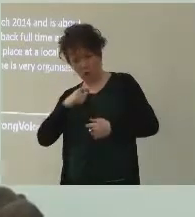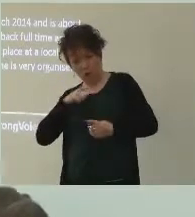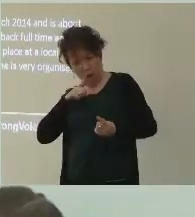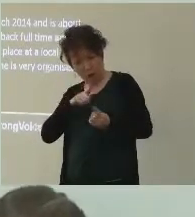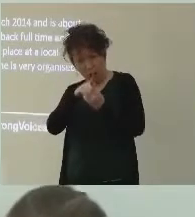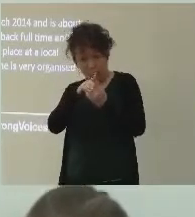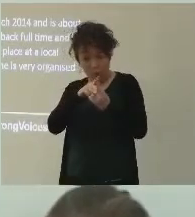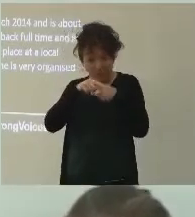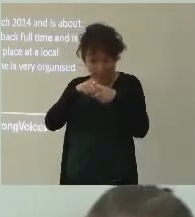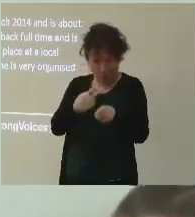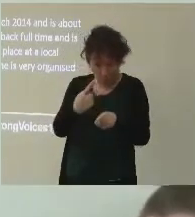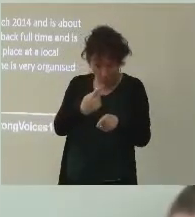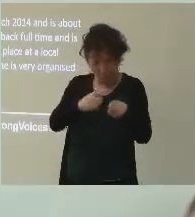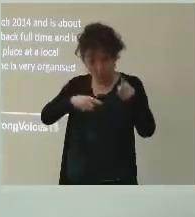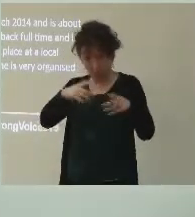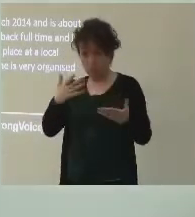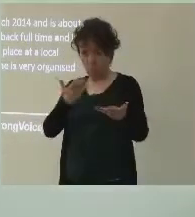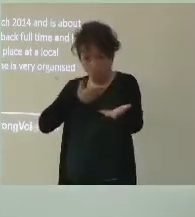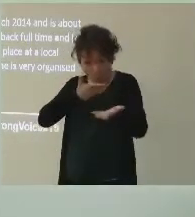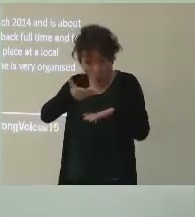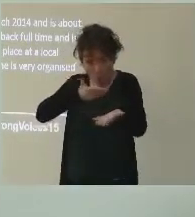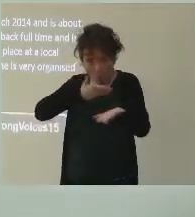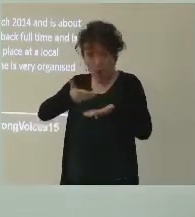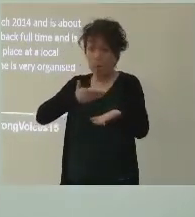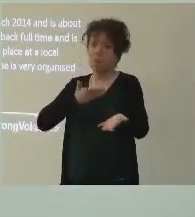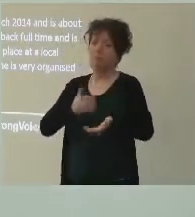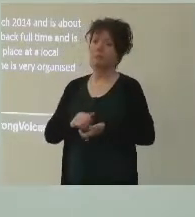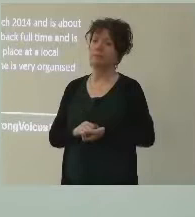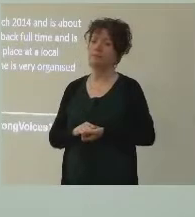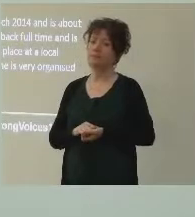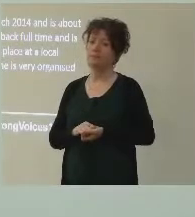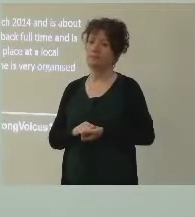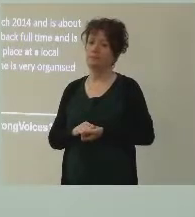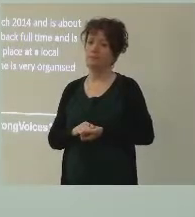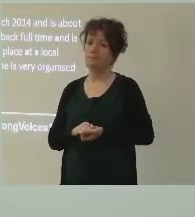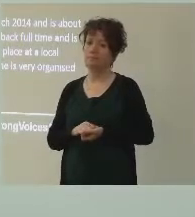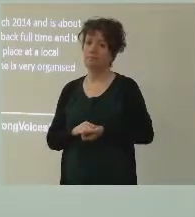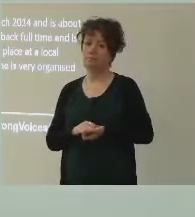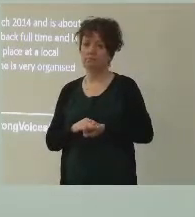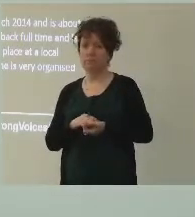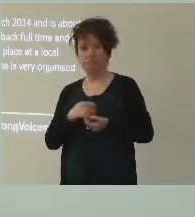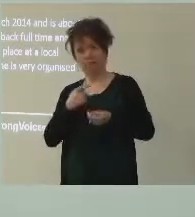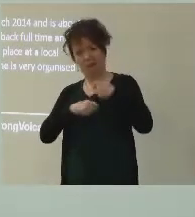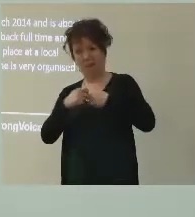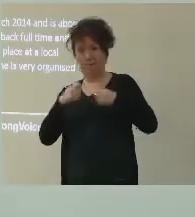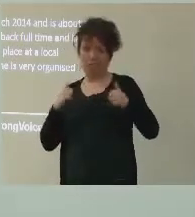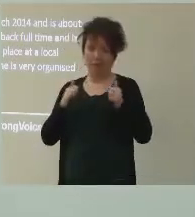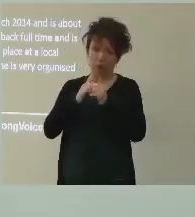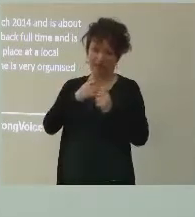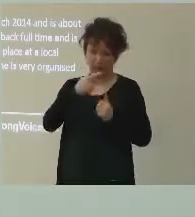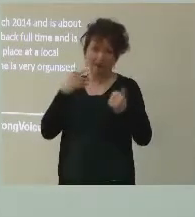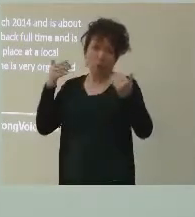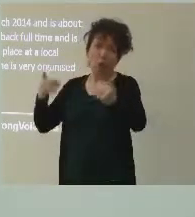looking at who you're working with, having a discussion, talking it through, and coming to an agreed way forward,